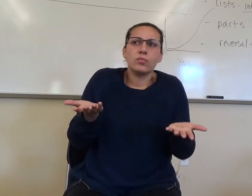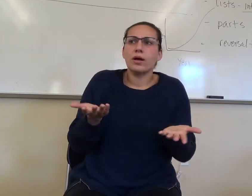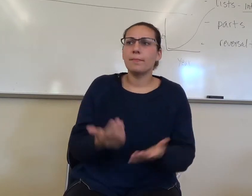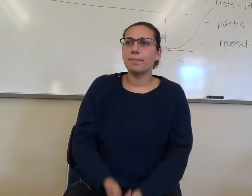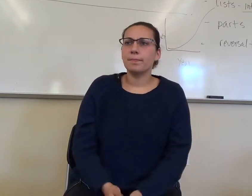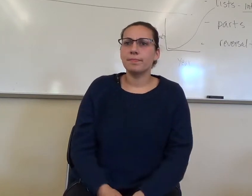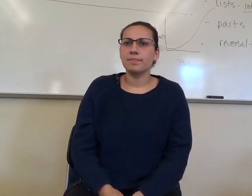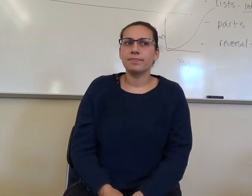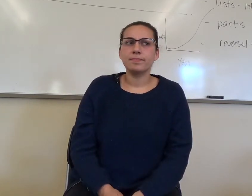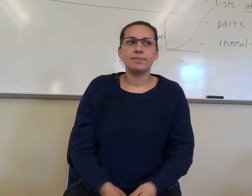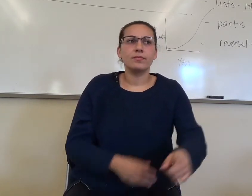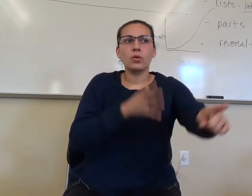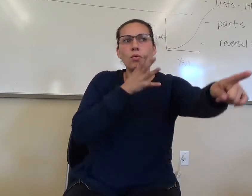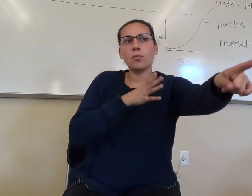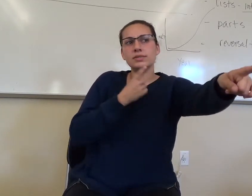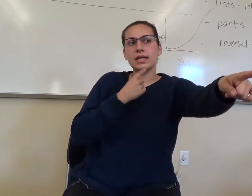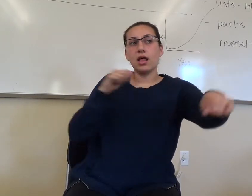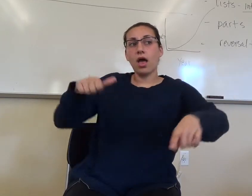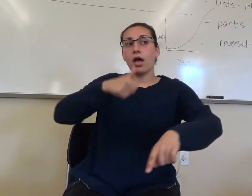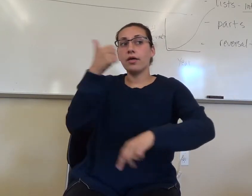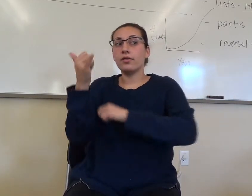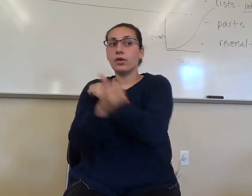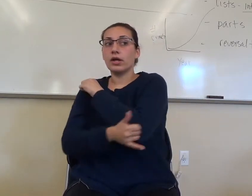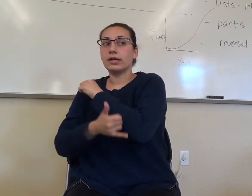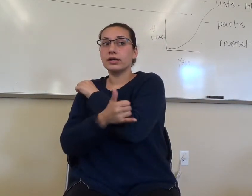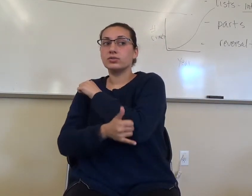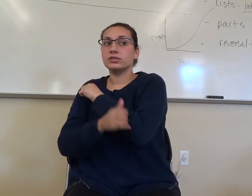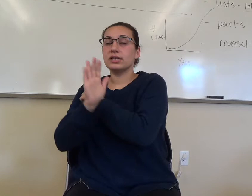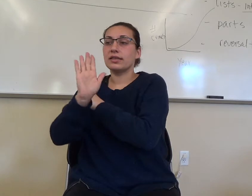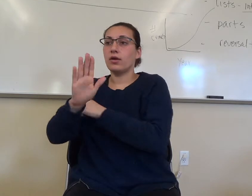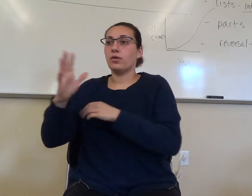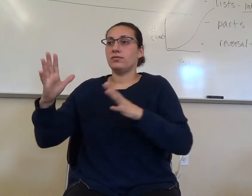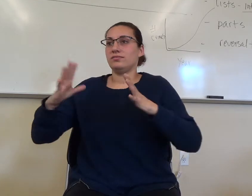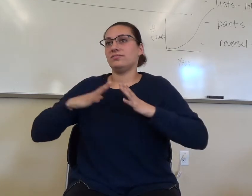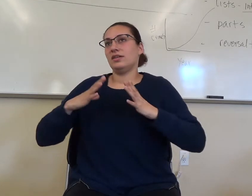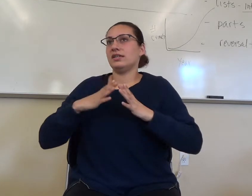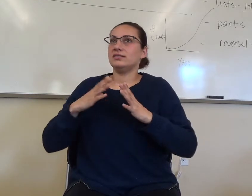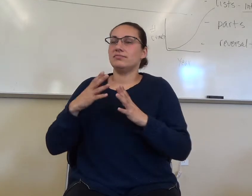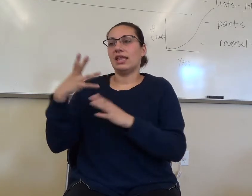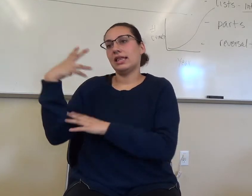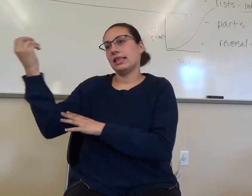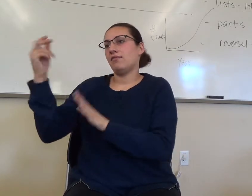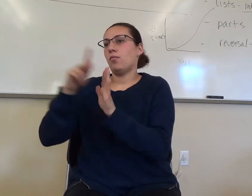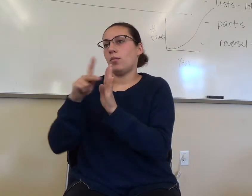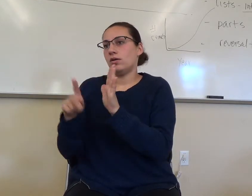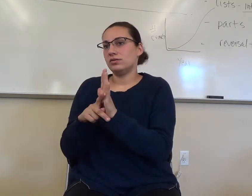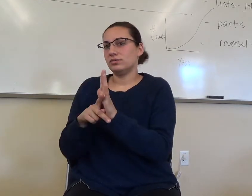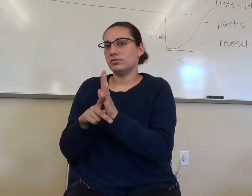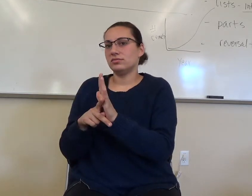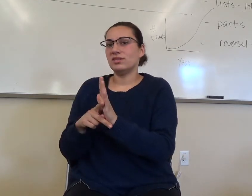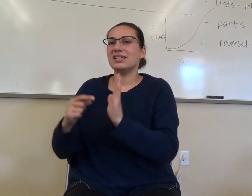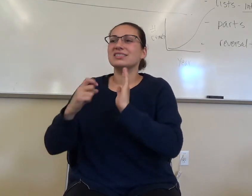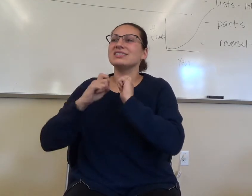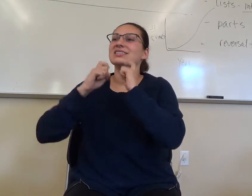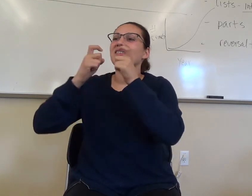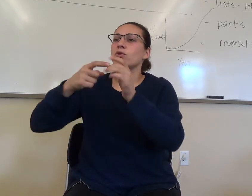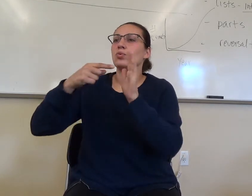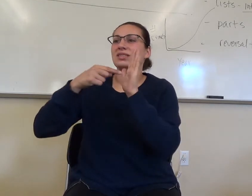Other countries and their leave policy? Yeah, it's giving us a sample. So we probably say, okay, I'm not